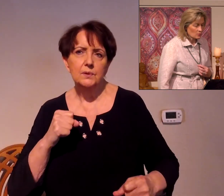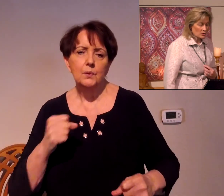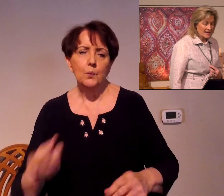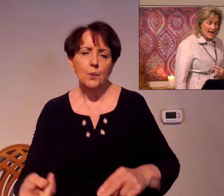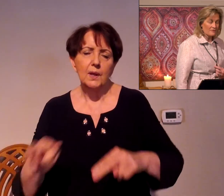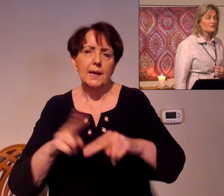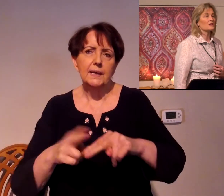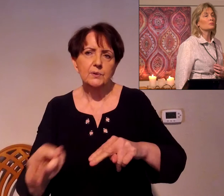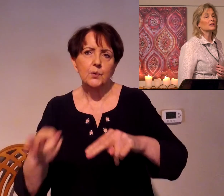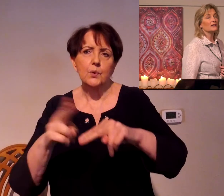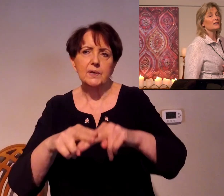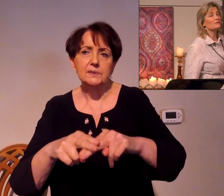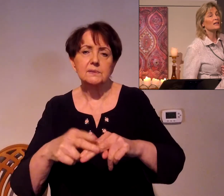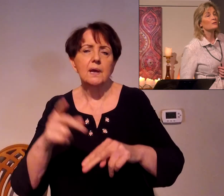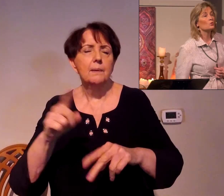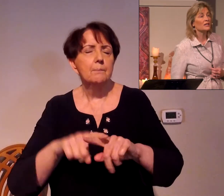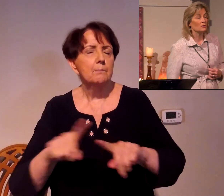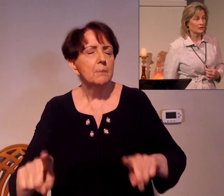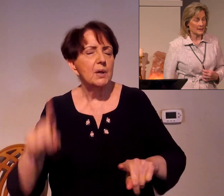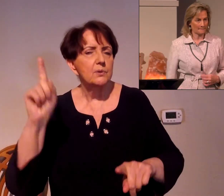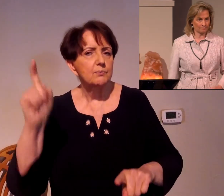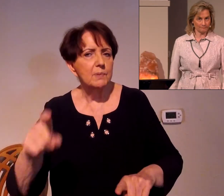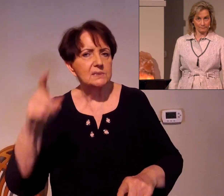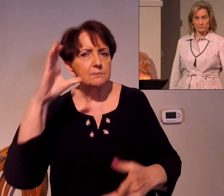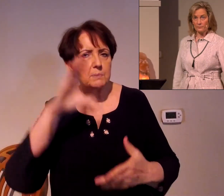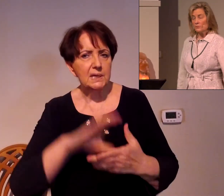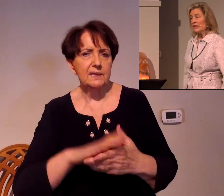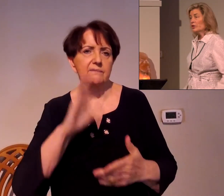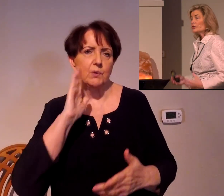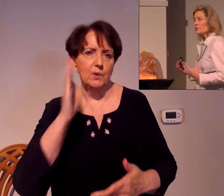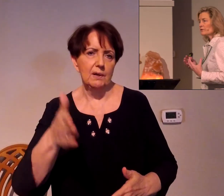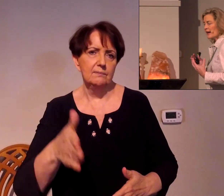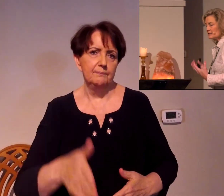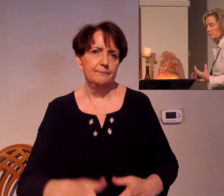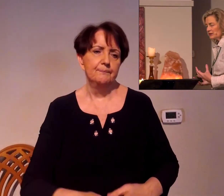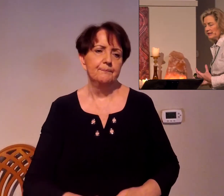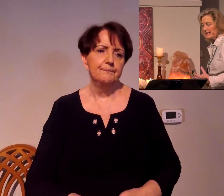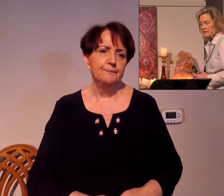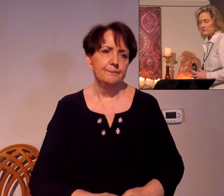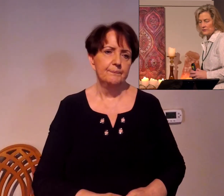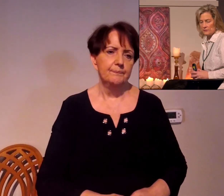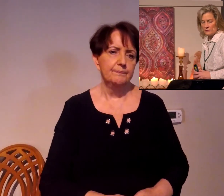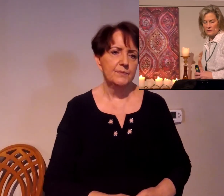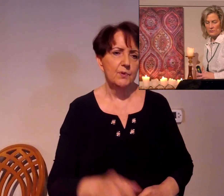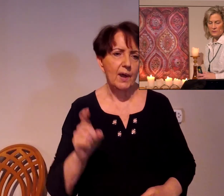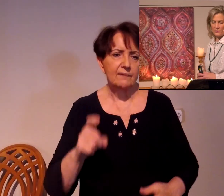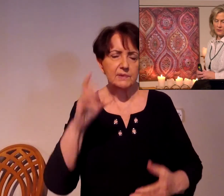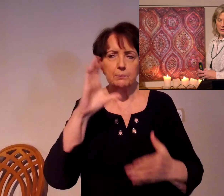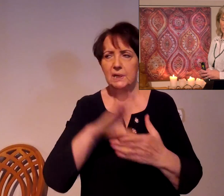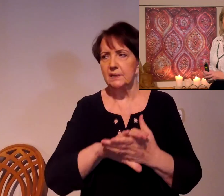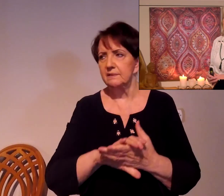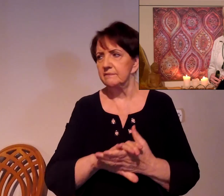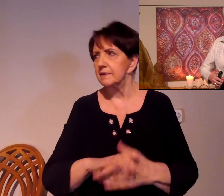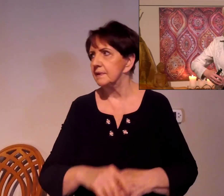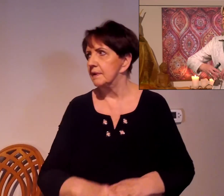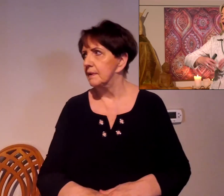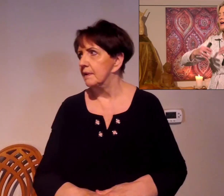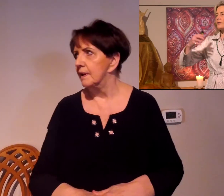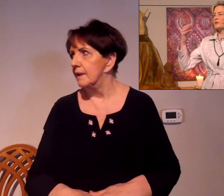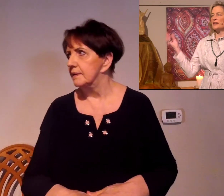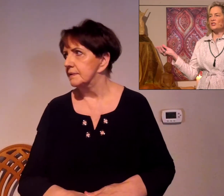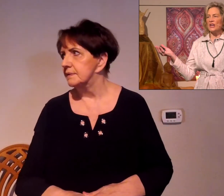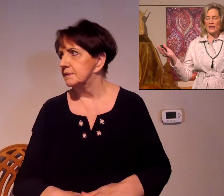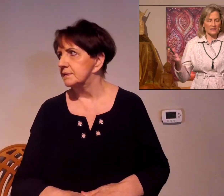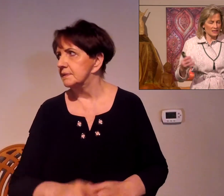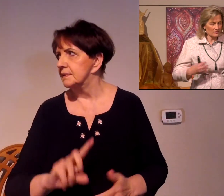increase, but we have to believe it will. So we've got to believe that this